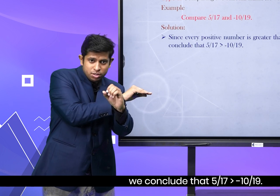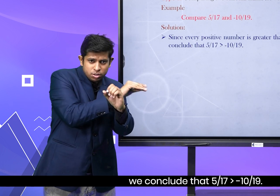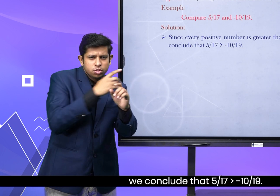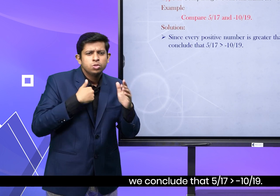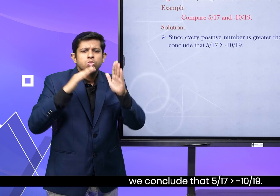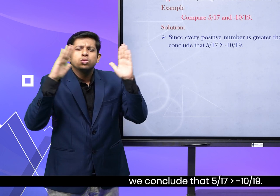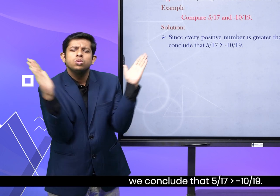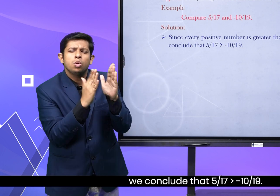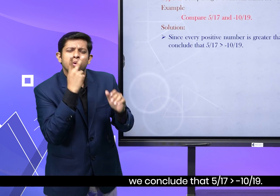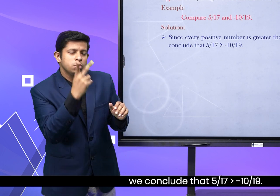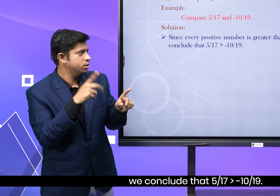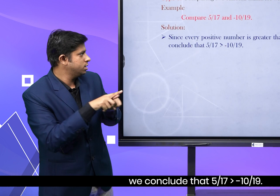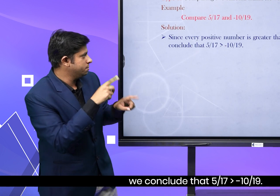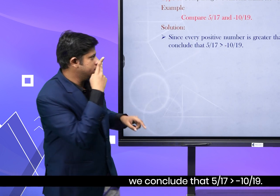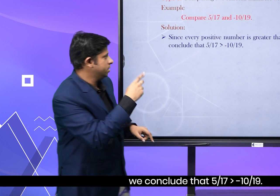is greater than minus 10 by 19.